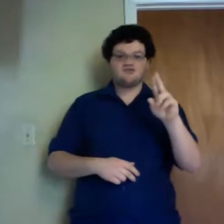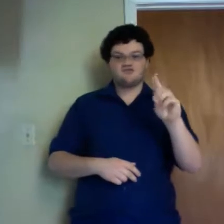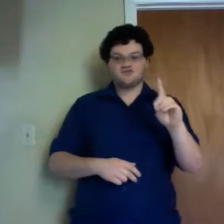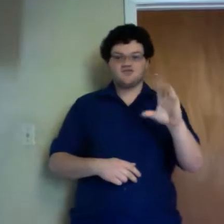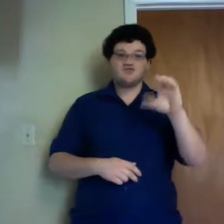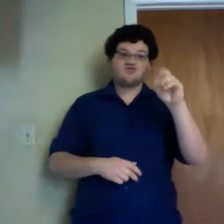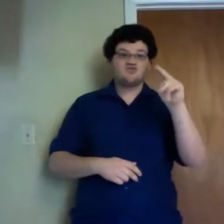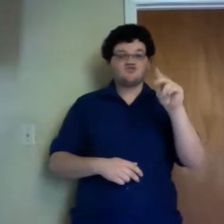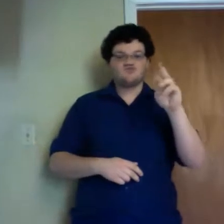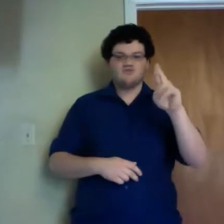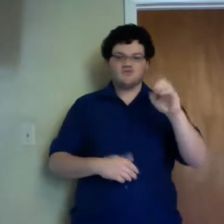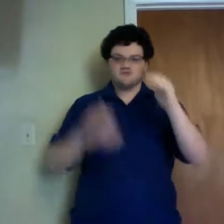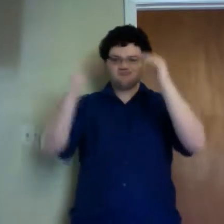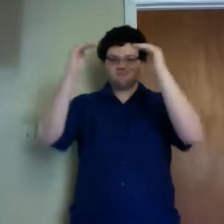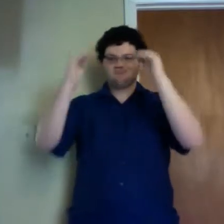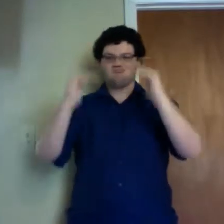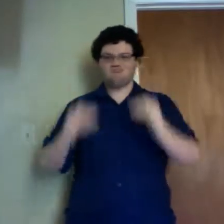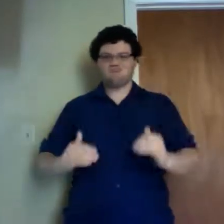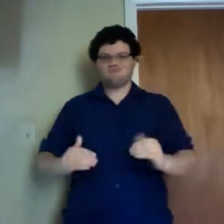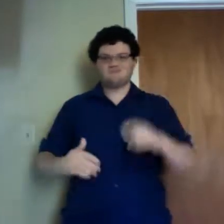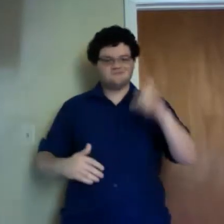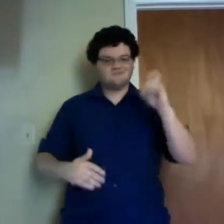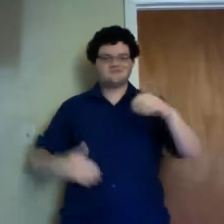following order. Firstly, elimination,